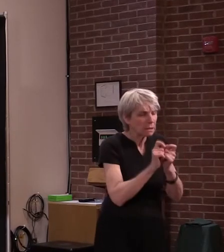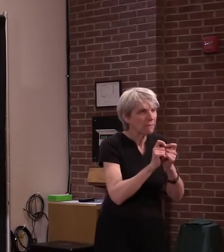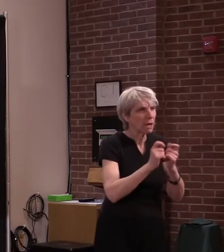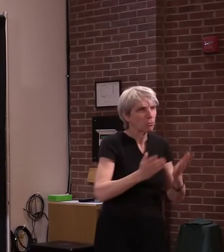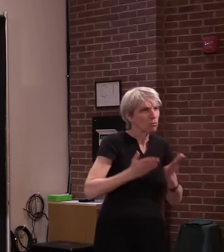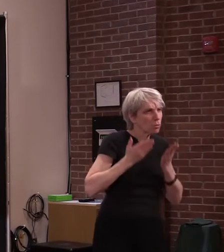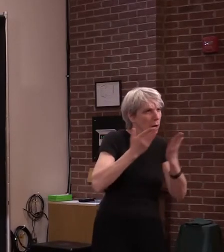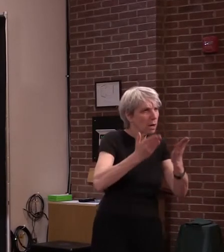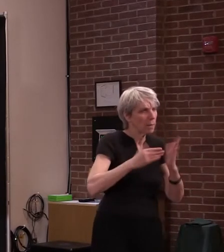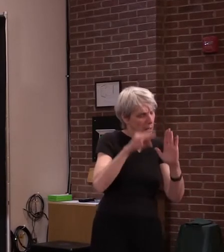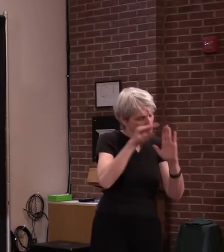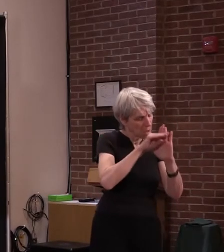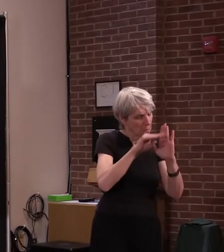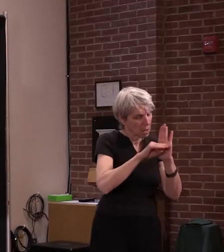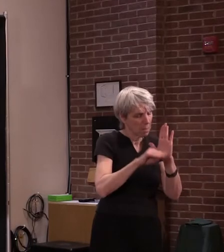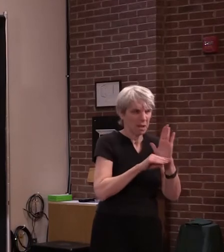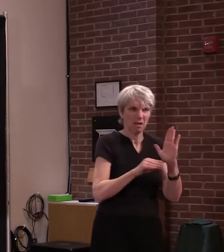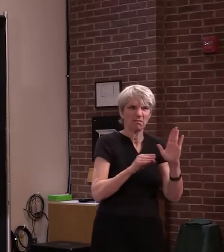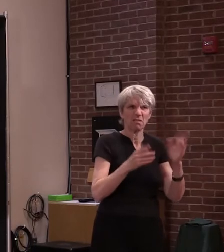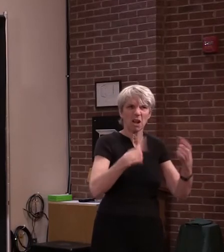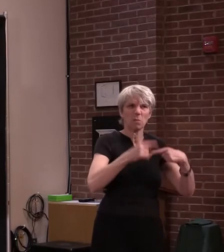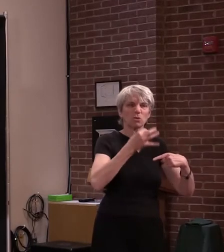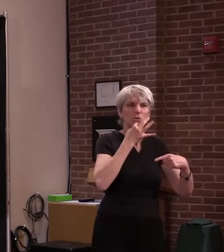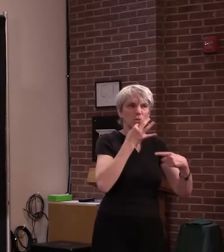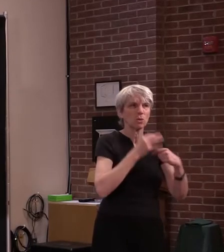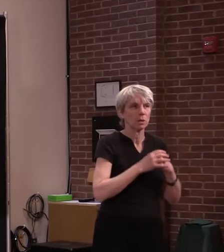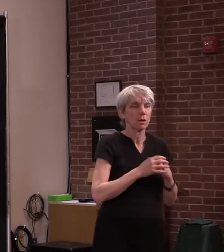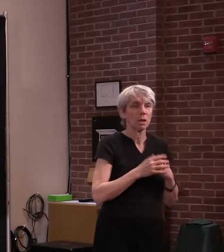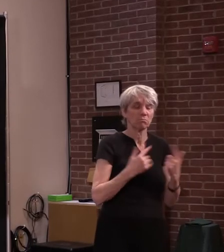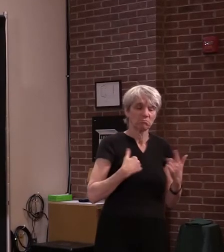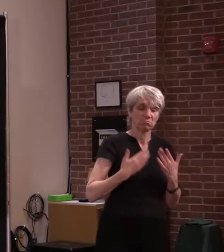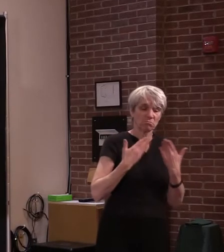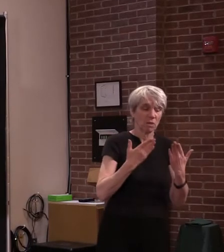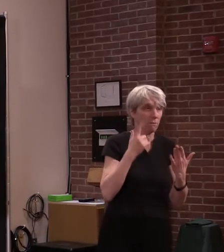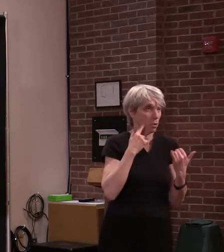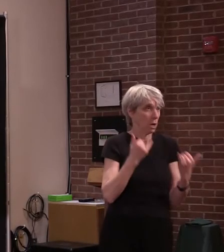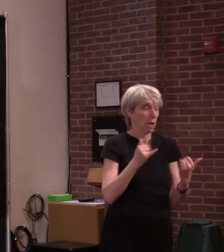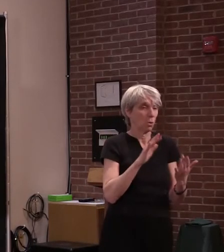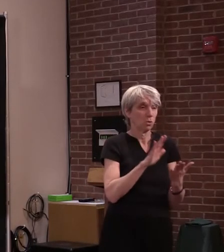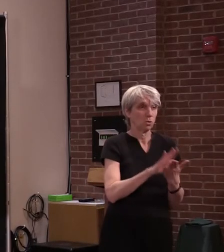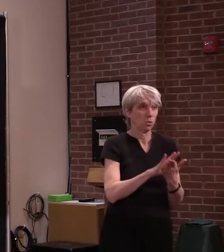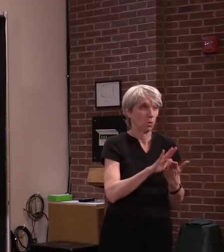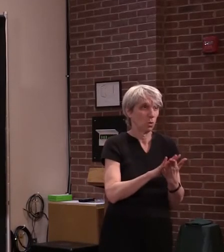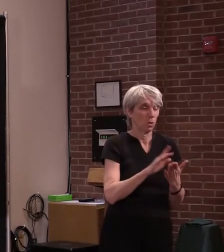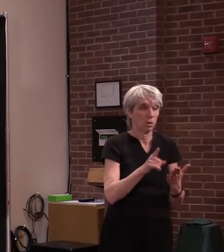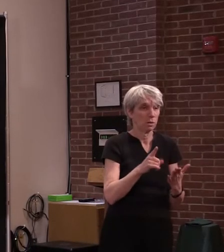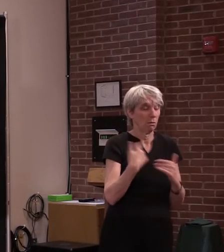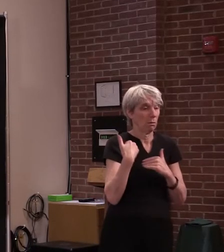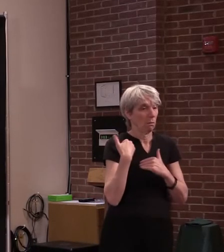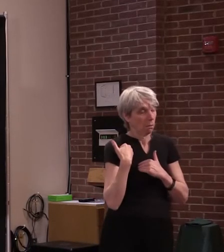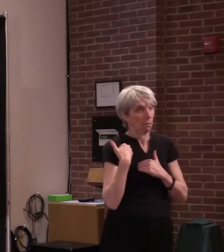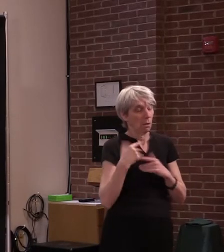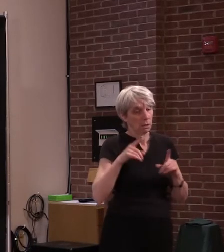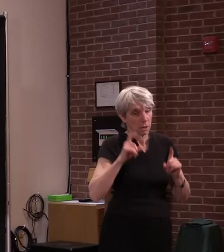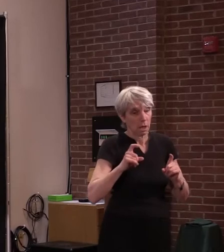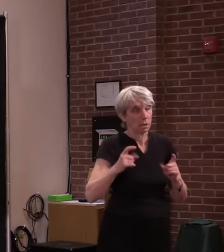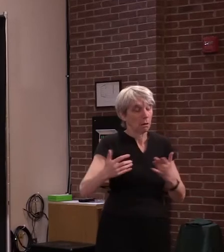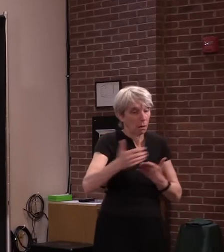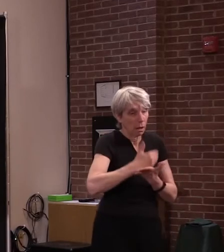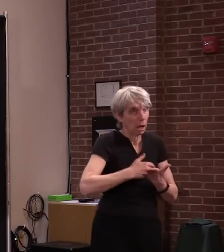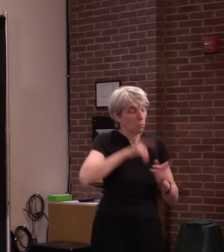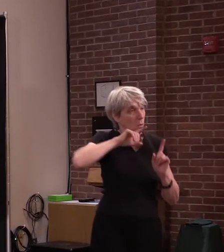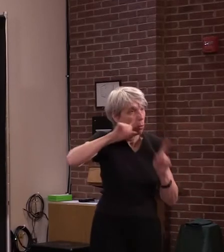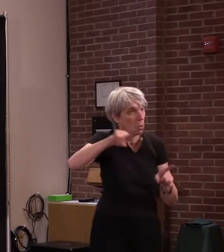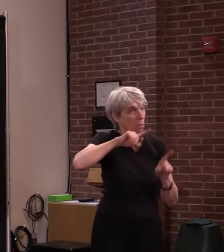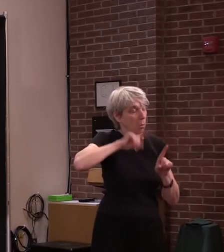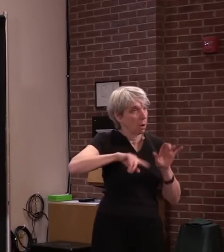But I would expect, schools, I would say, aren't going to be necessarily the administrators of that testing information like they were before,